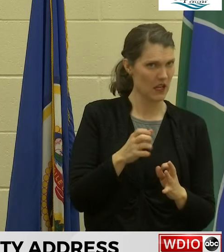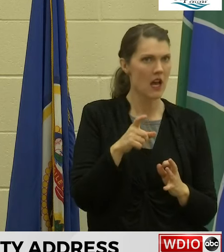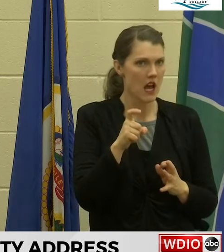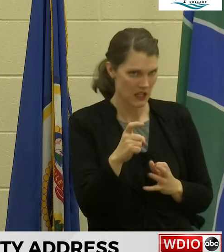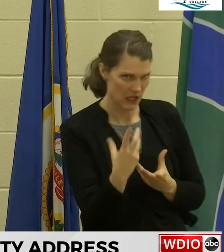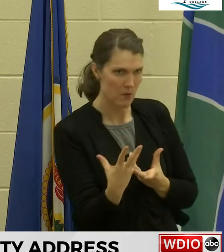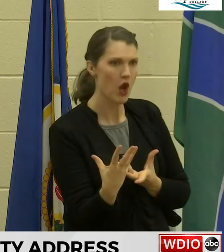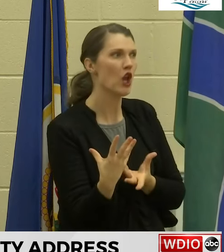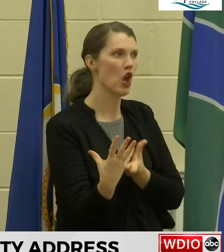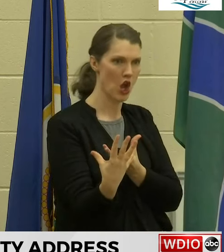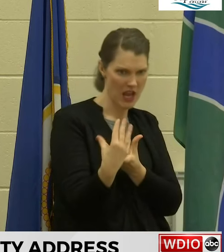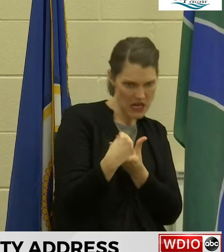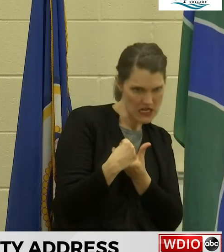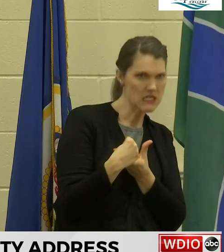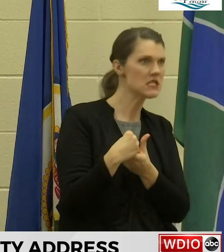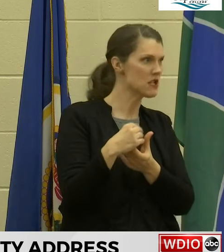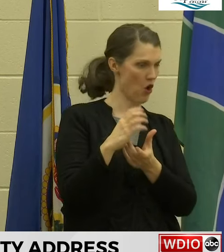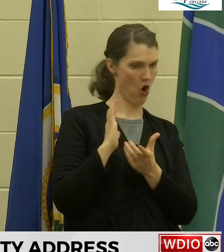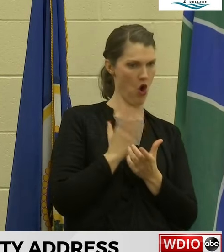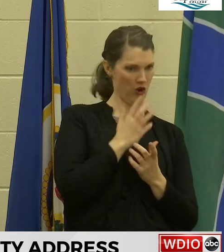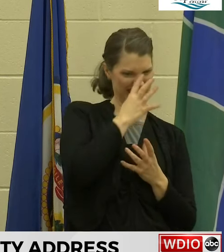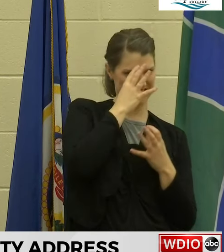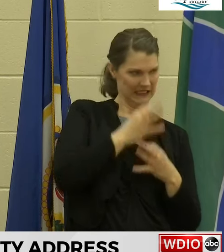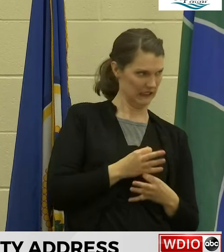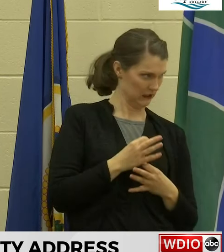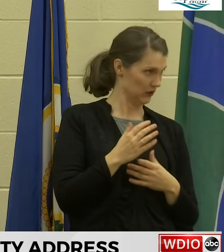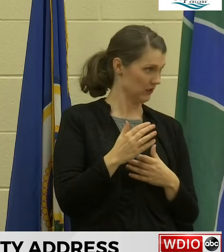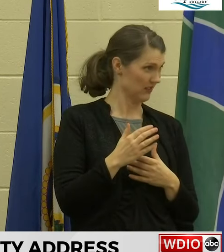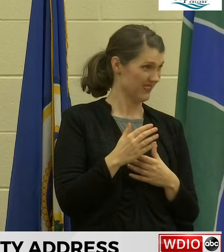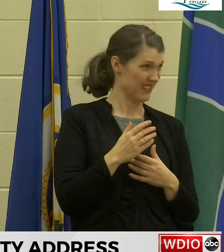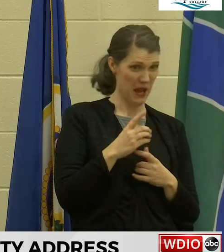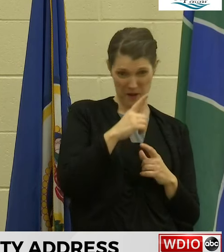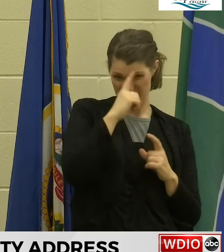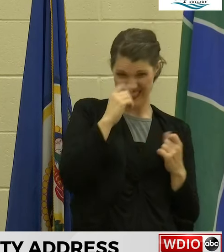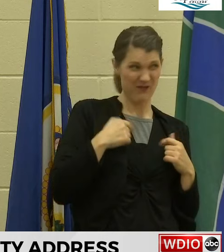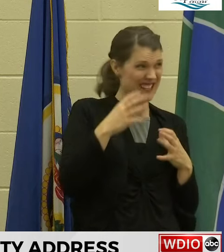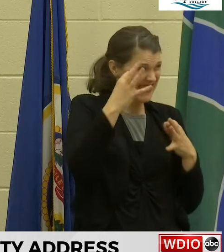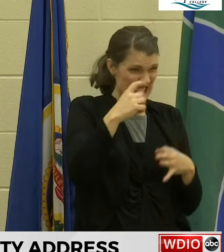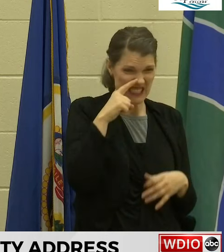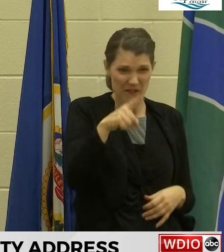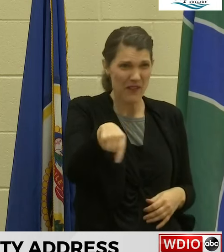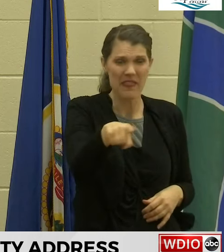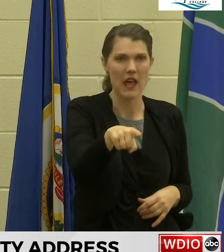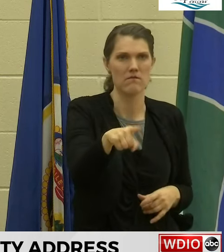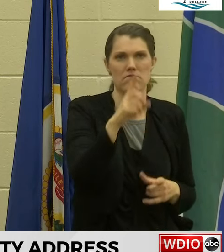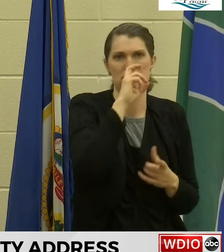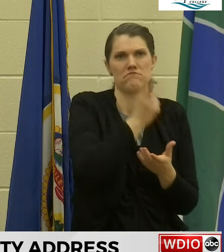those decisions, or our efforts are doomed to fall short.